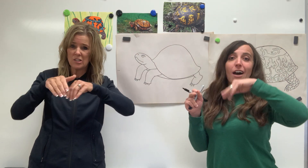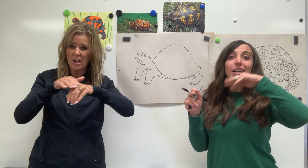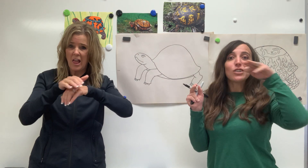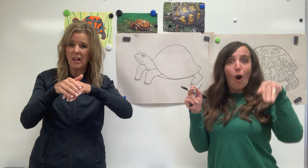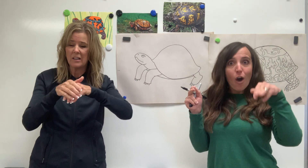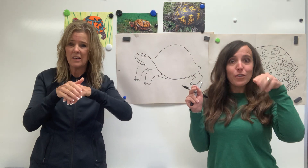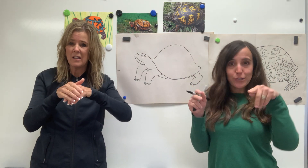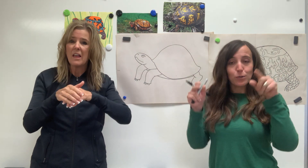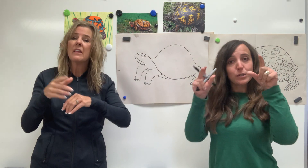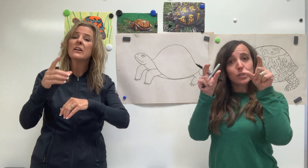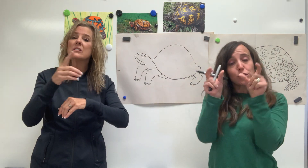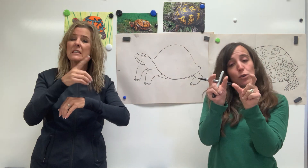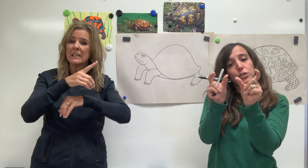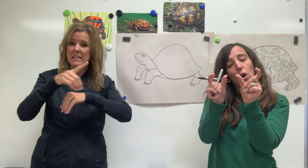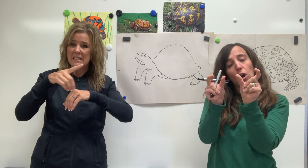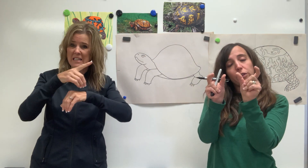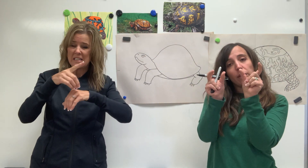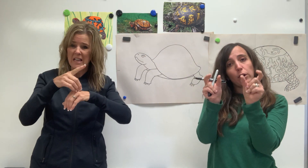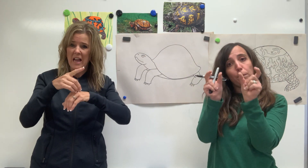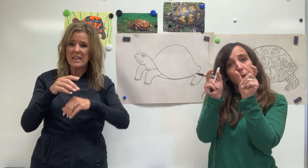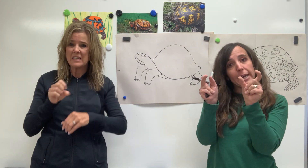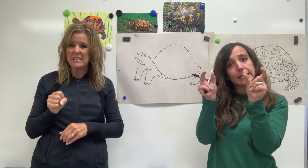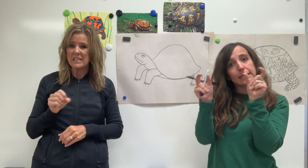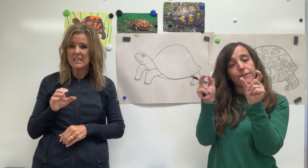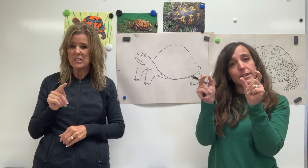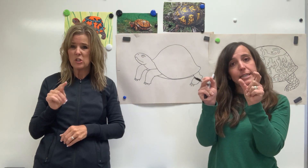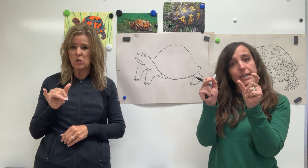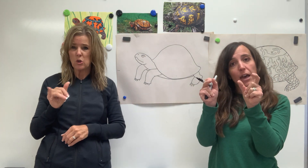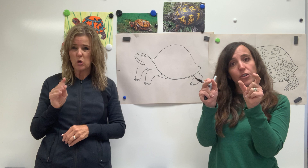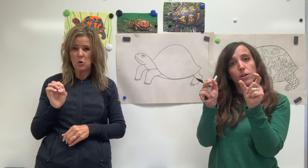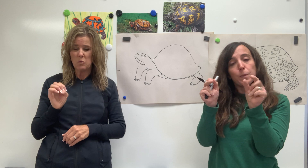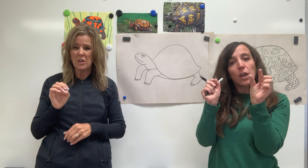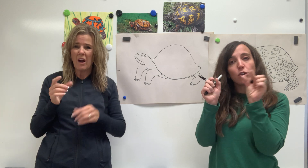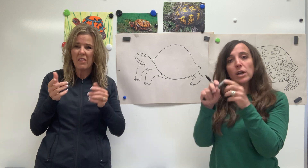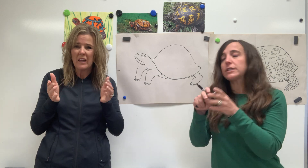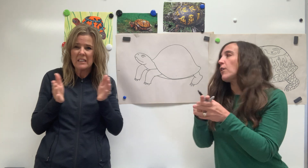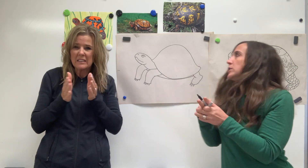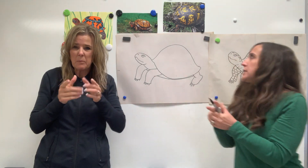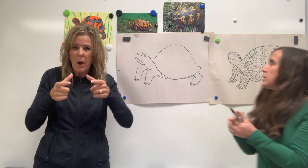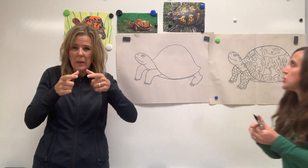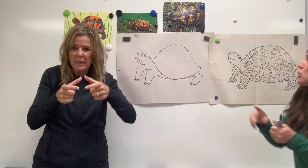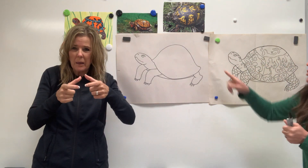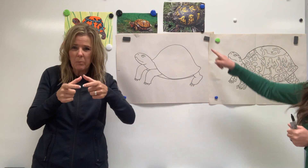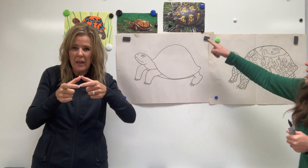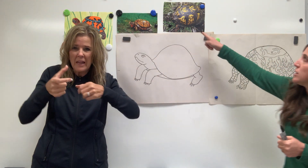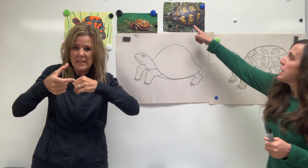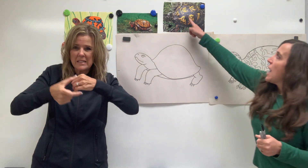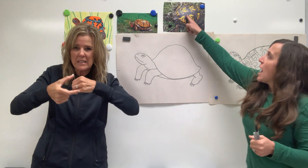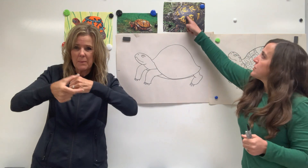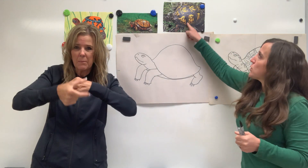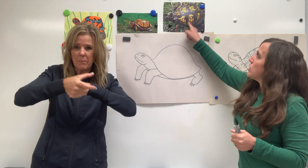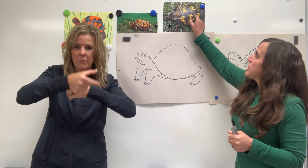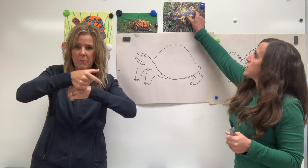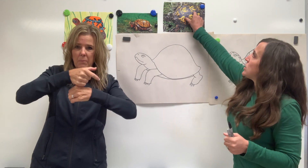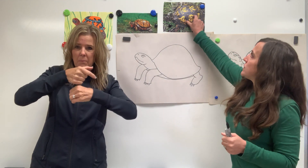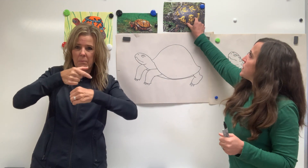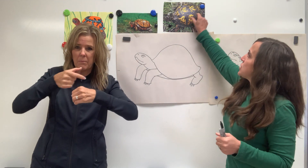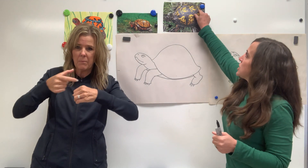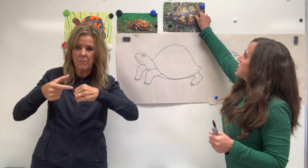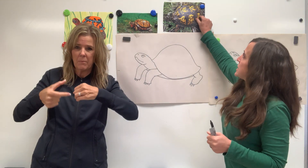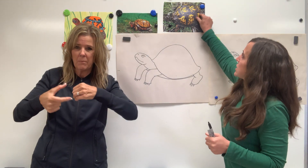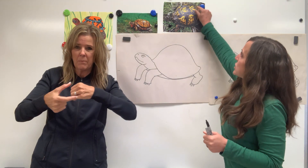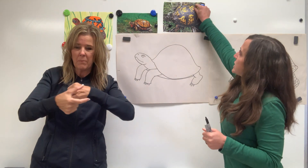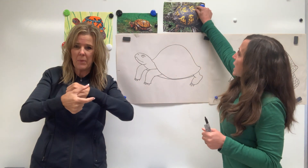There's designs on the scutes. The scutes are the little plates that fit together. You guys have all seen that turtle shells have sort of these